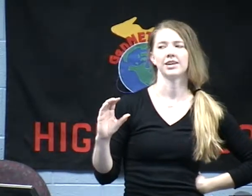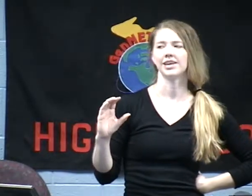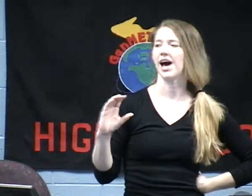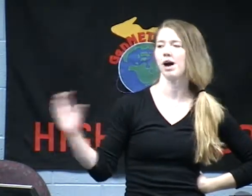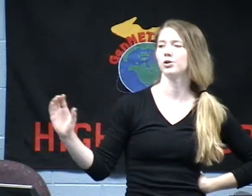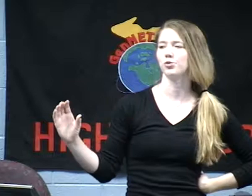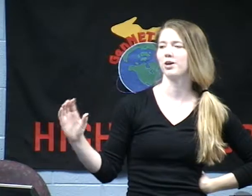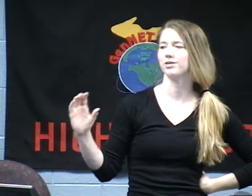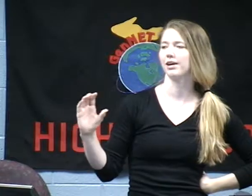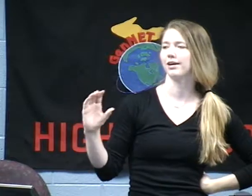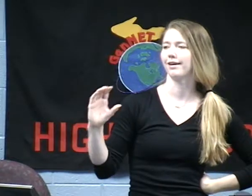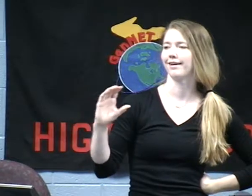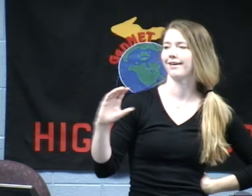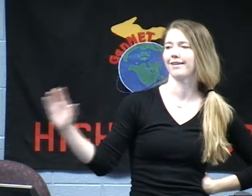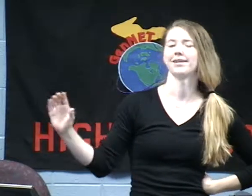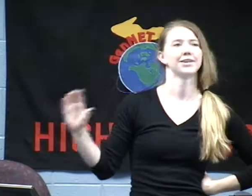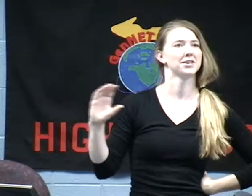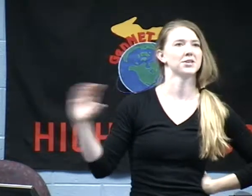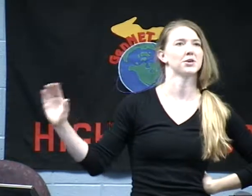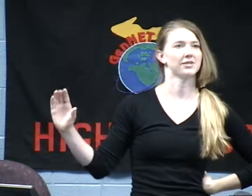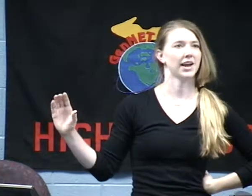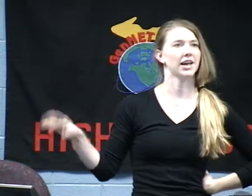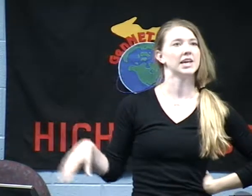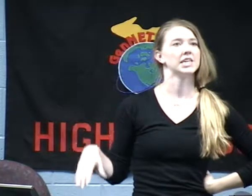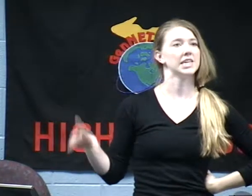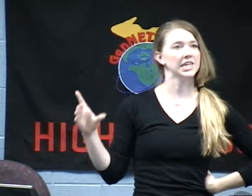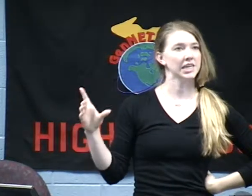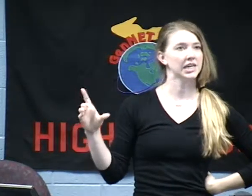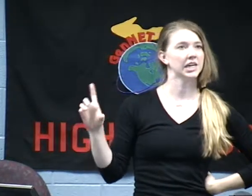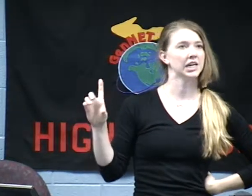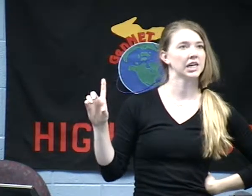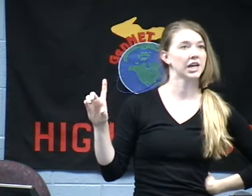Yeah, how would you bounce it? You slide it. D?